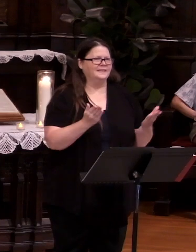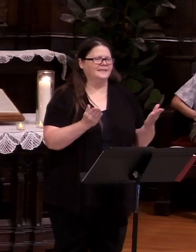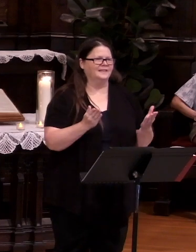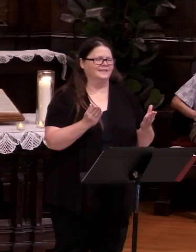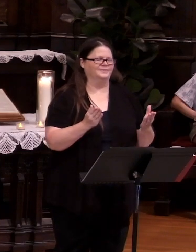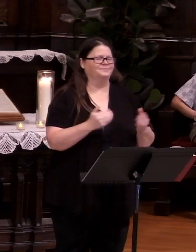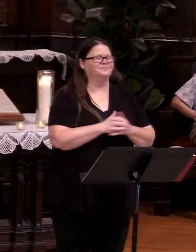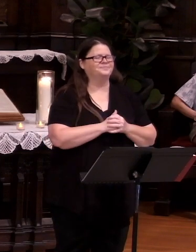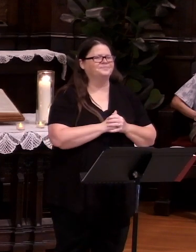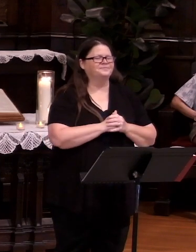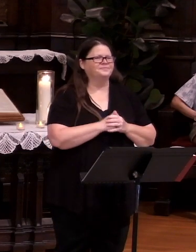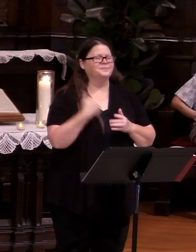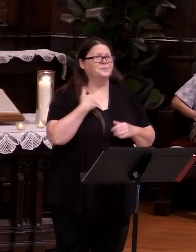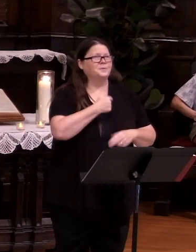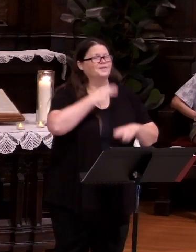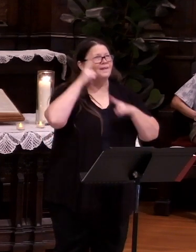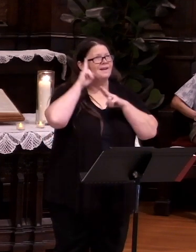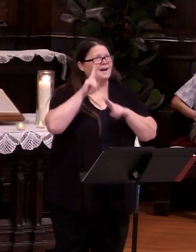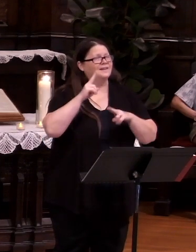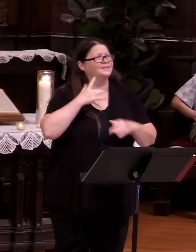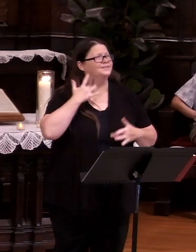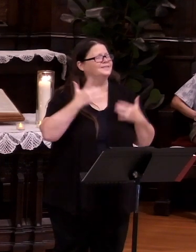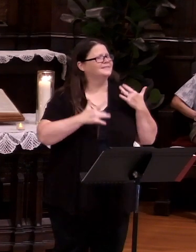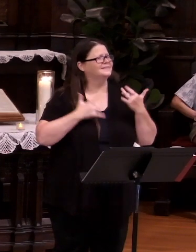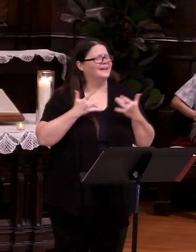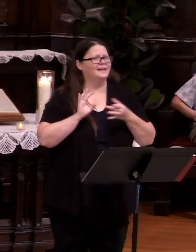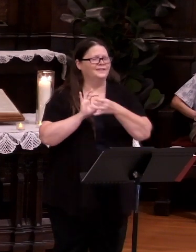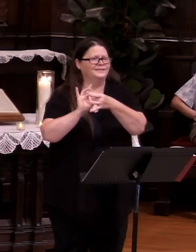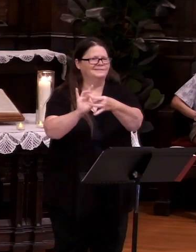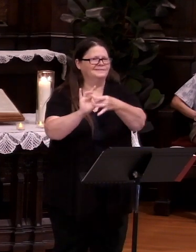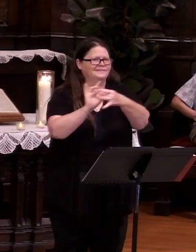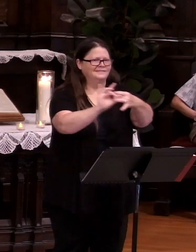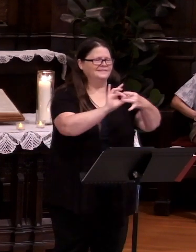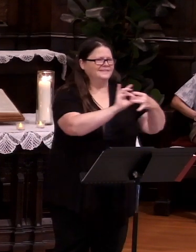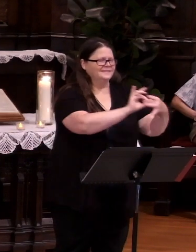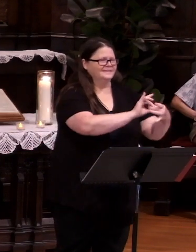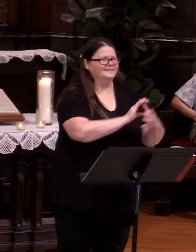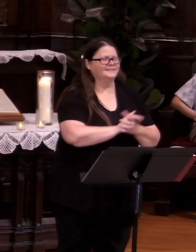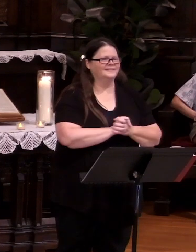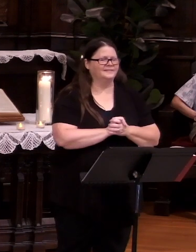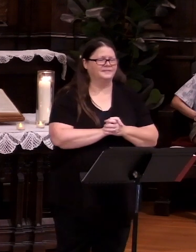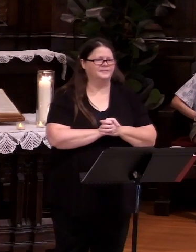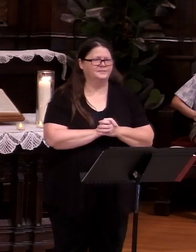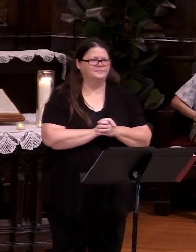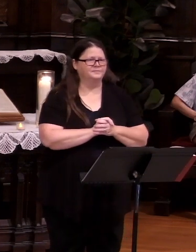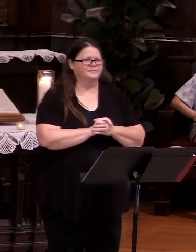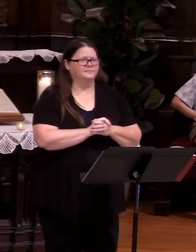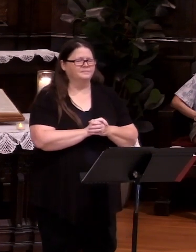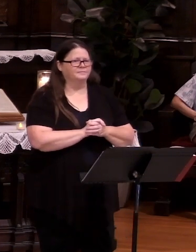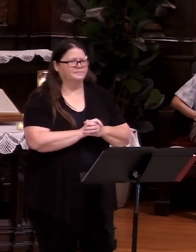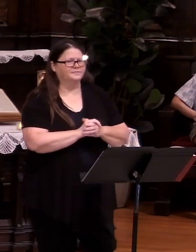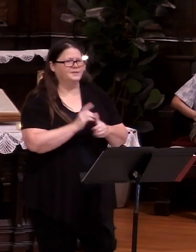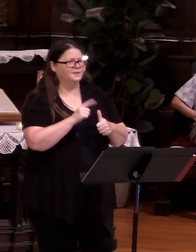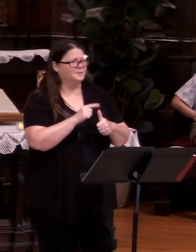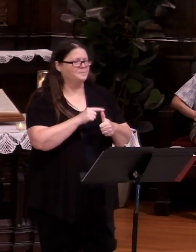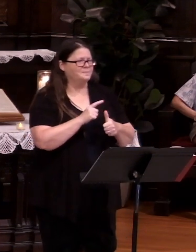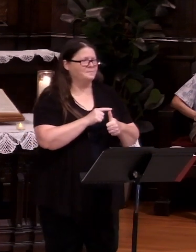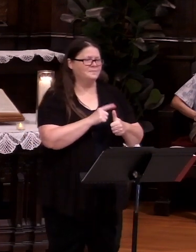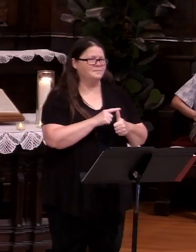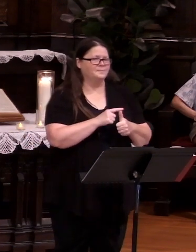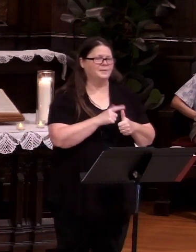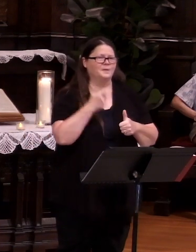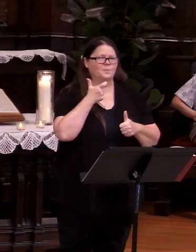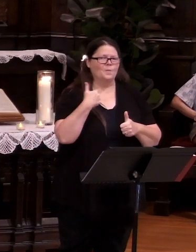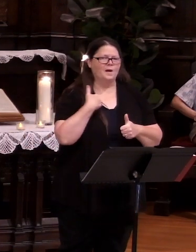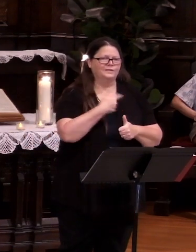Christ. We are honored and thrilled to connect with each one of you, whether you are watching us